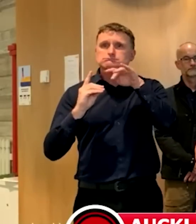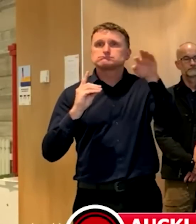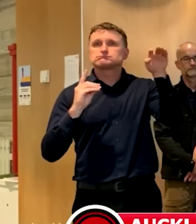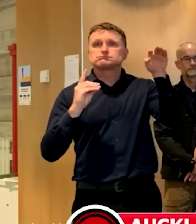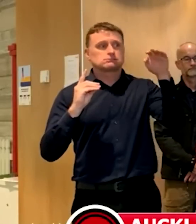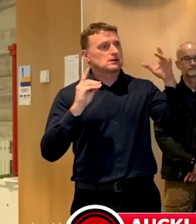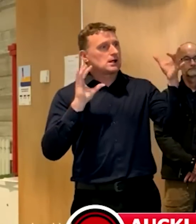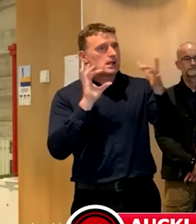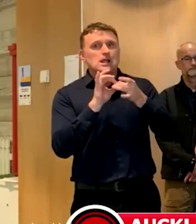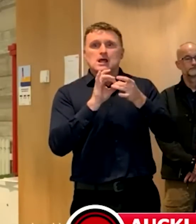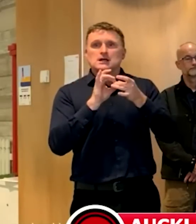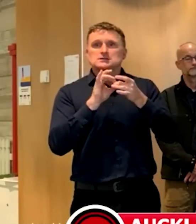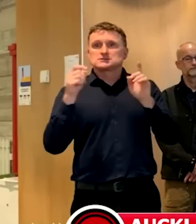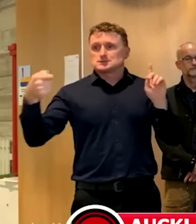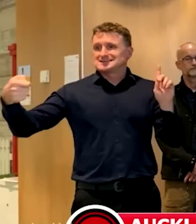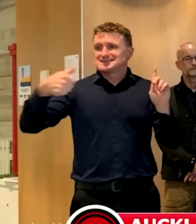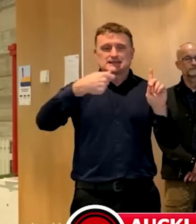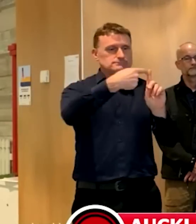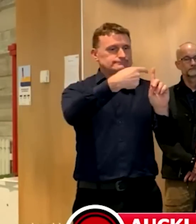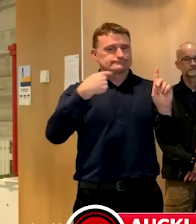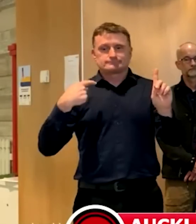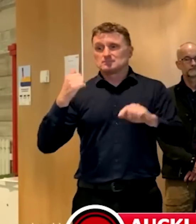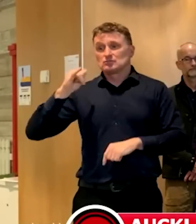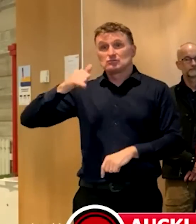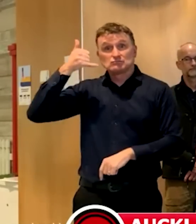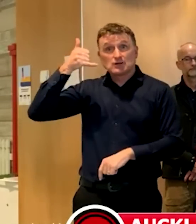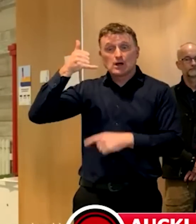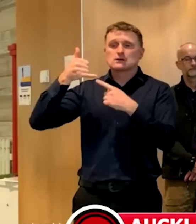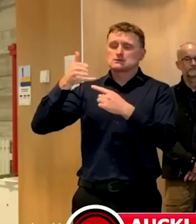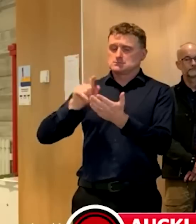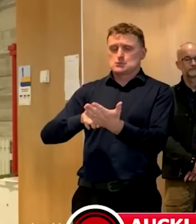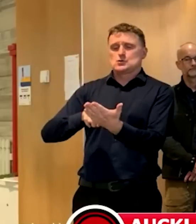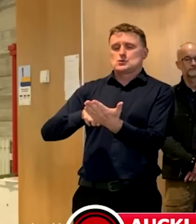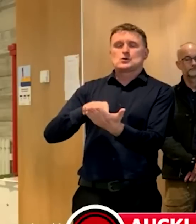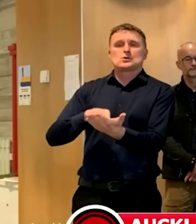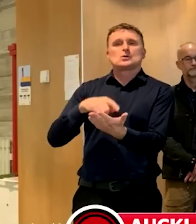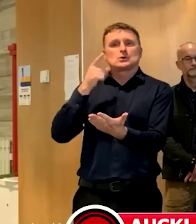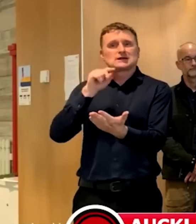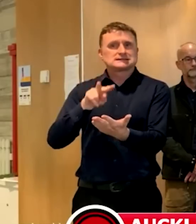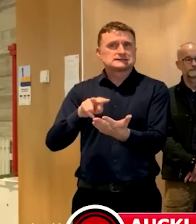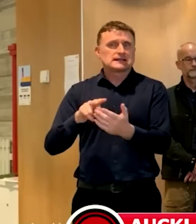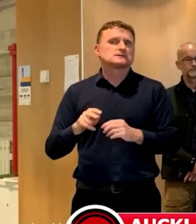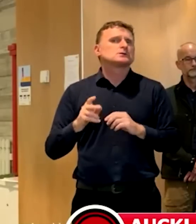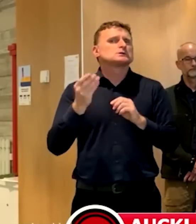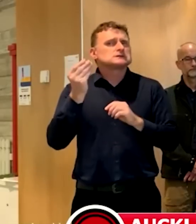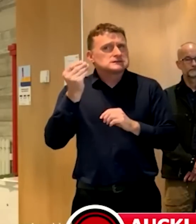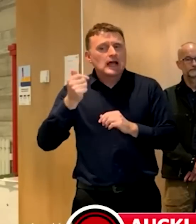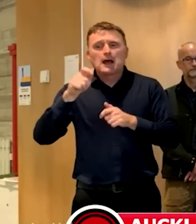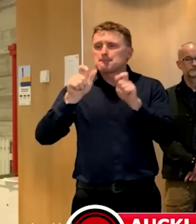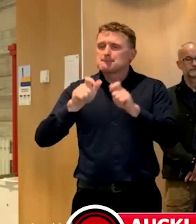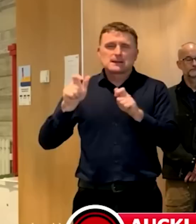sort of a geographical boundary, I suppose, based on those cell phone towers in terms of getting those messages